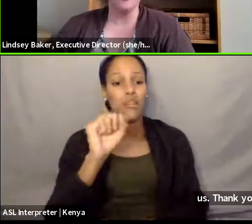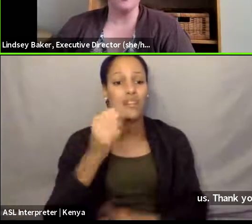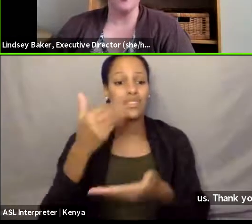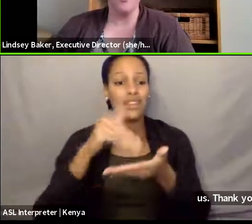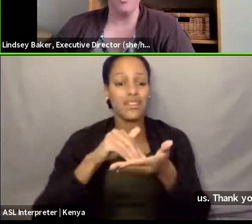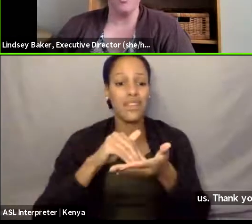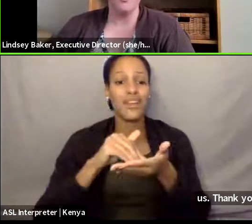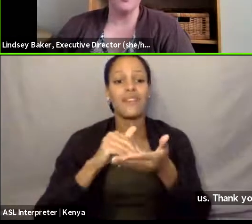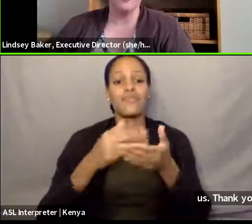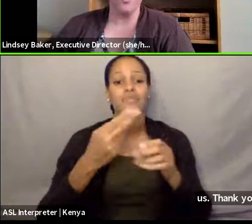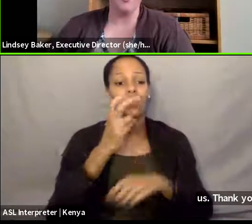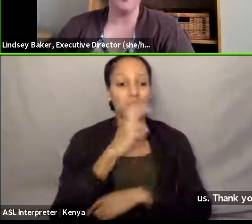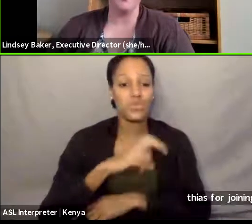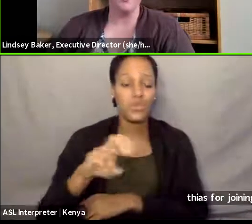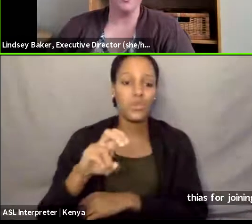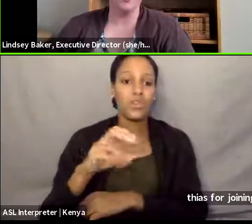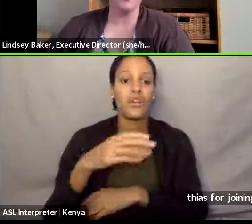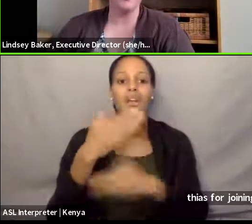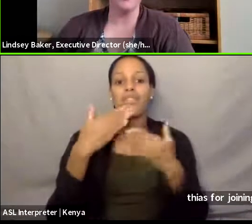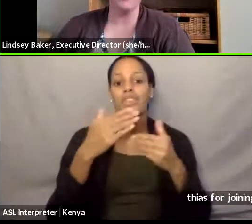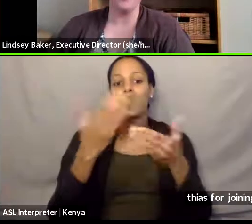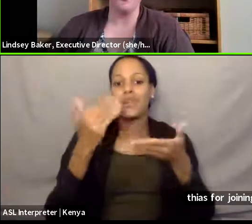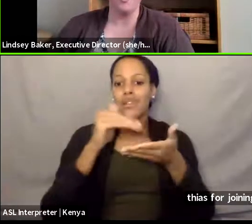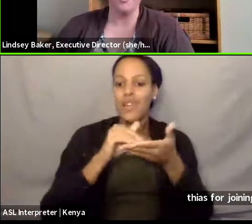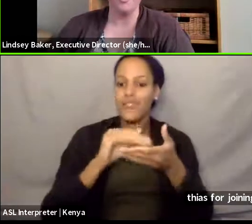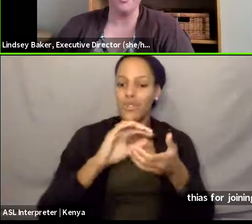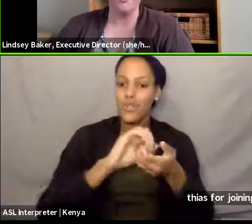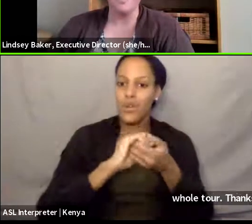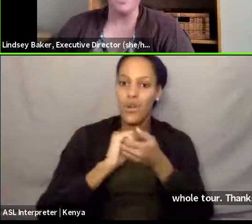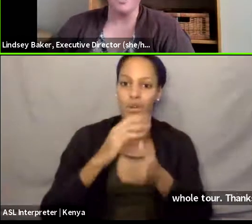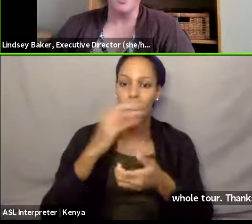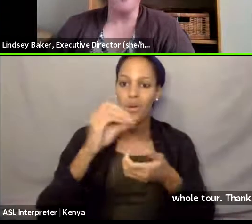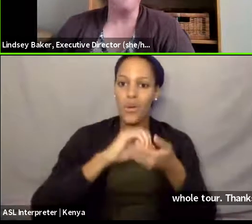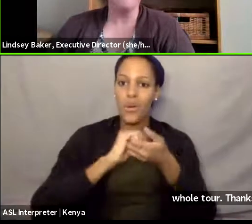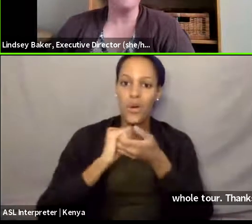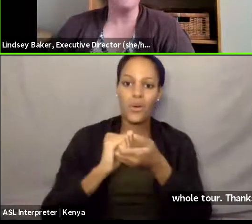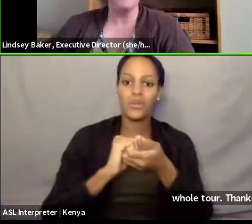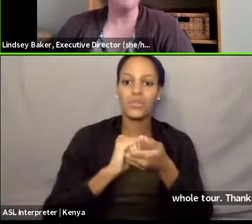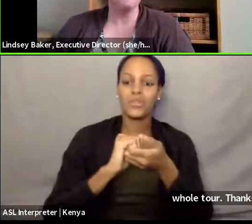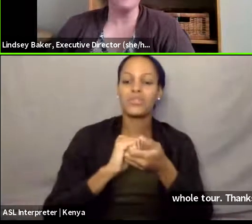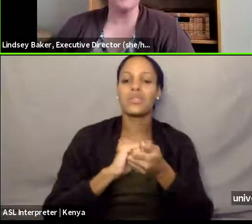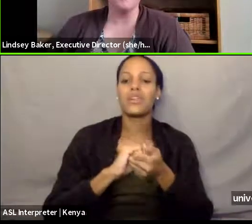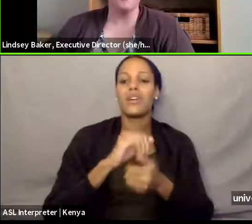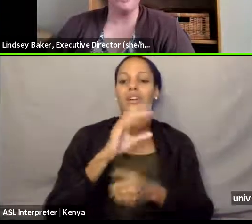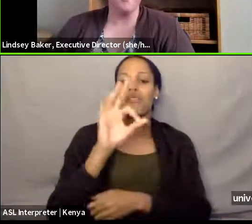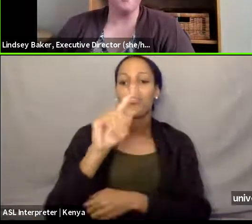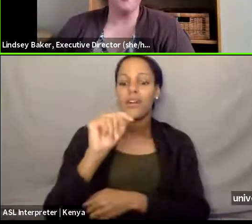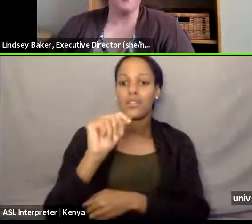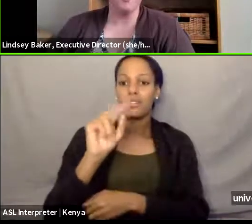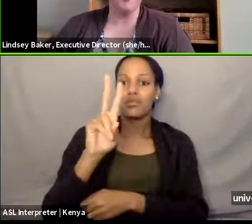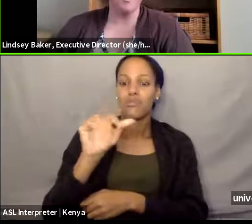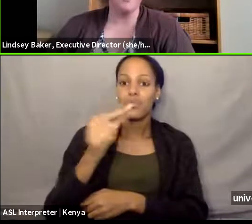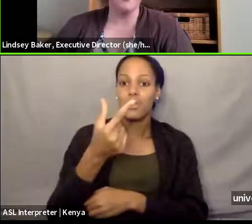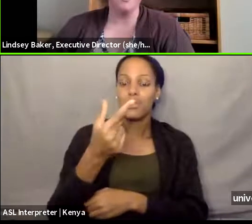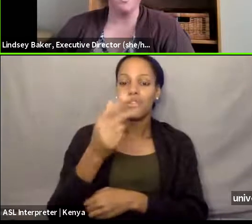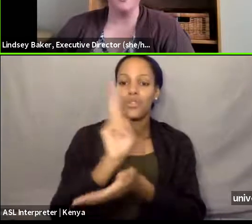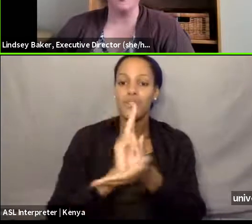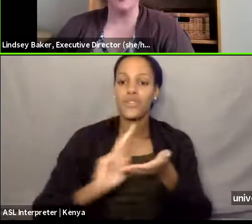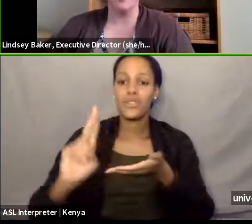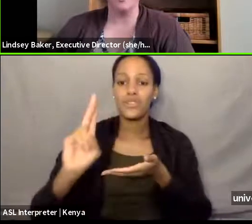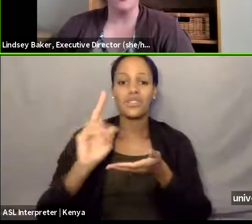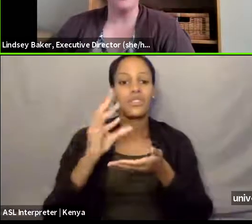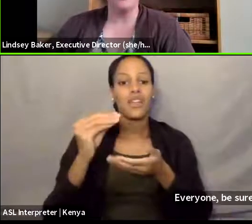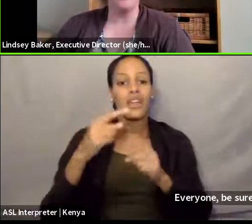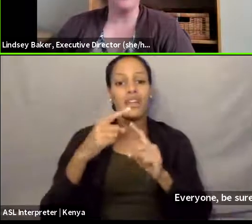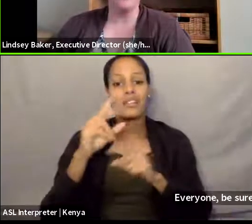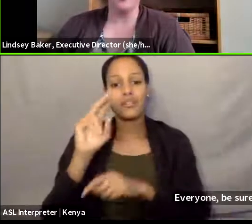Thanks again to our co-host, Frostburg State University, our local partners. Everyone, be sure to pick up a copy of the Book of Delights at